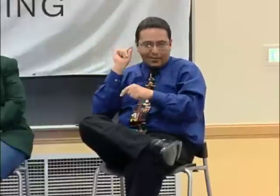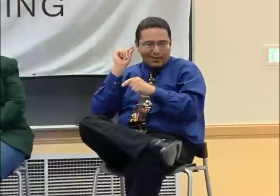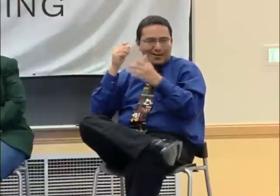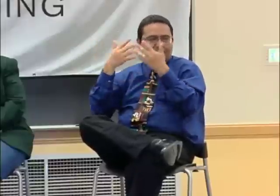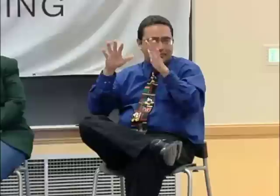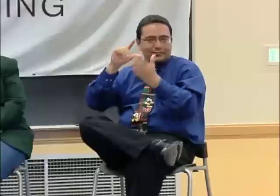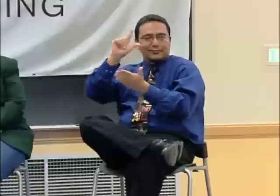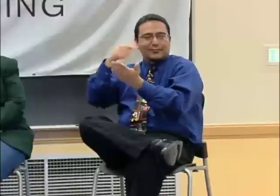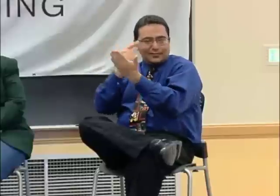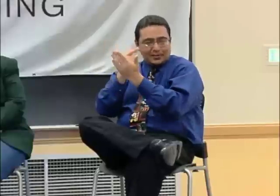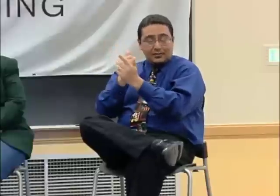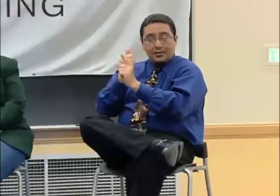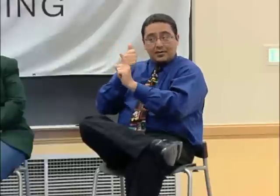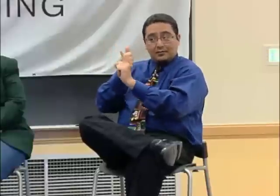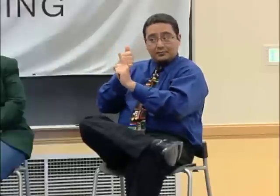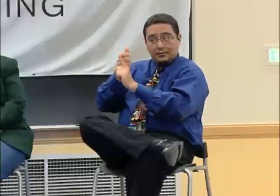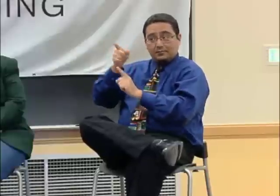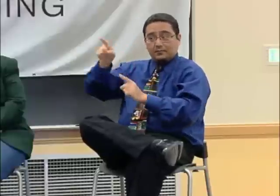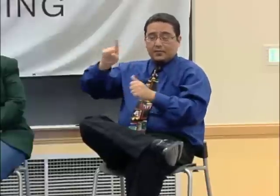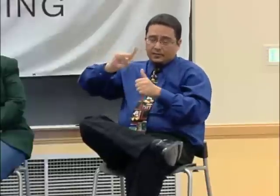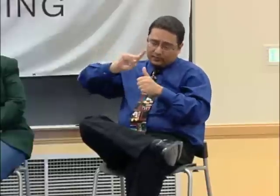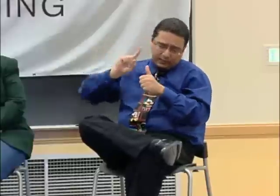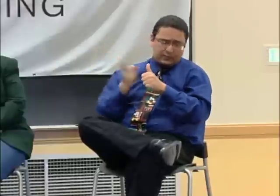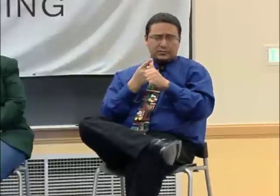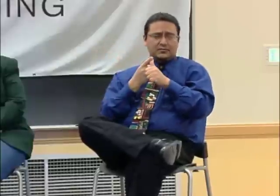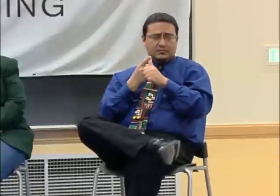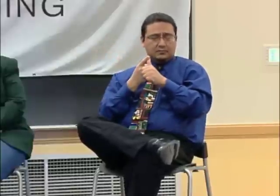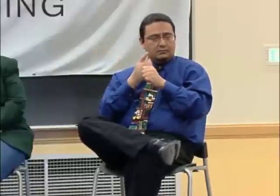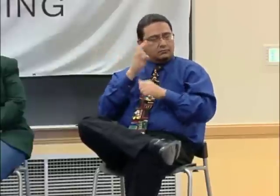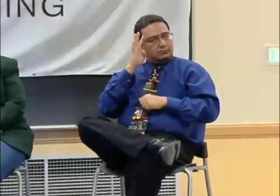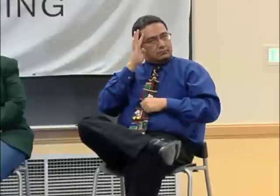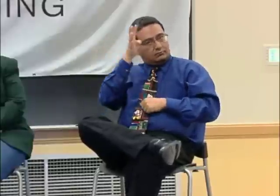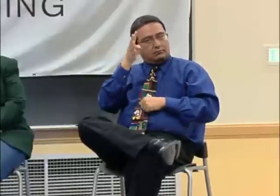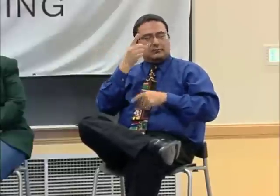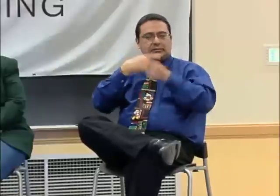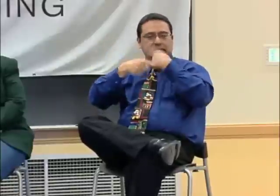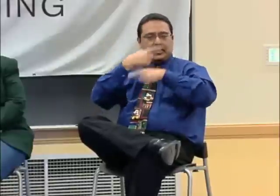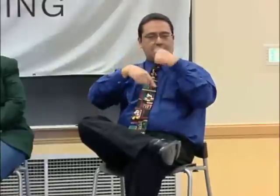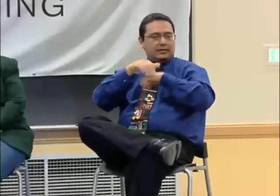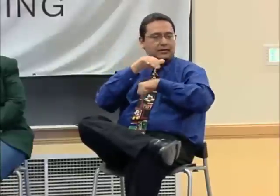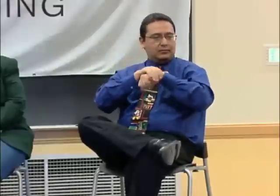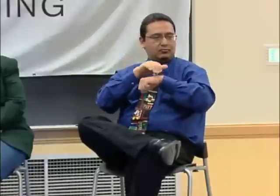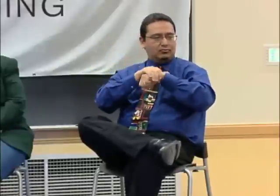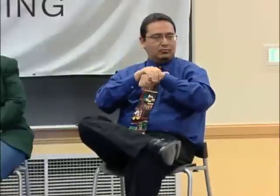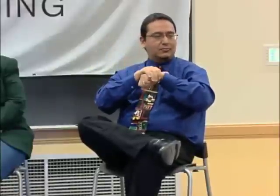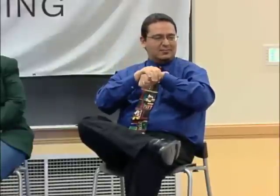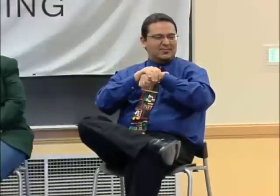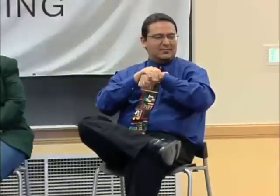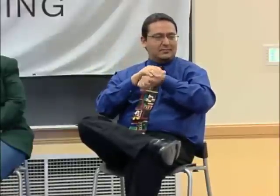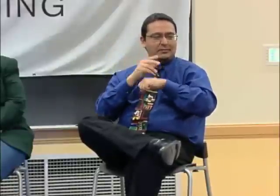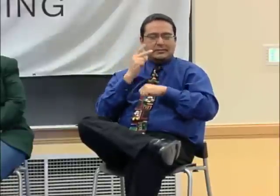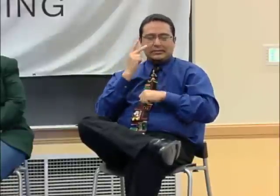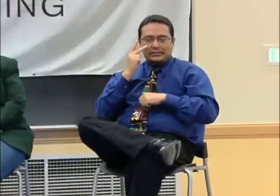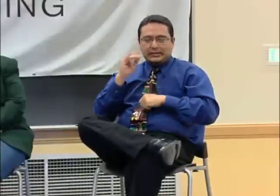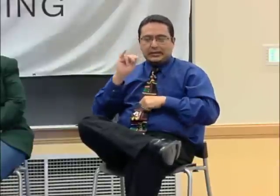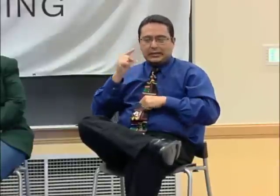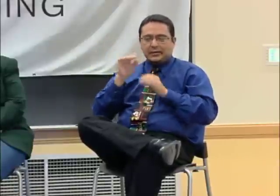he had grown up in England, and he had graduated from Gallaudet. And when they first decided to use sign language,